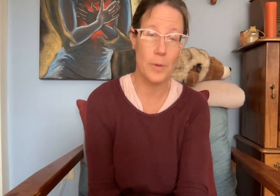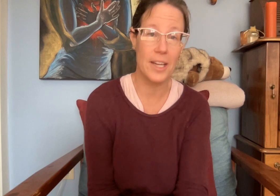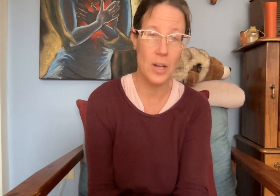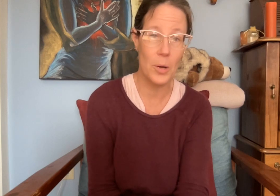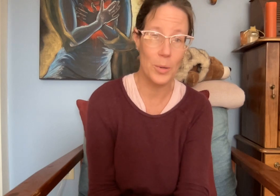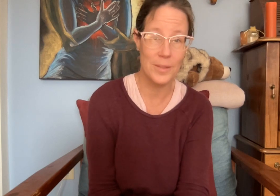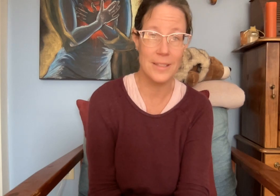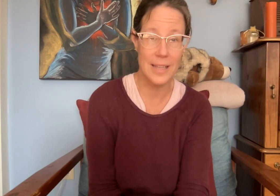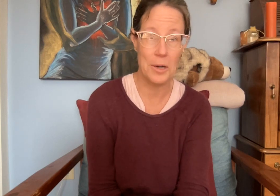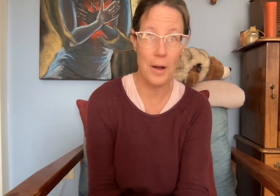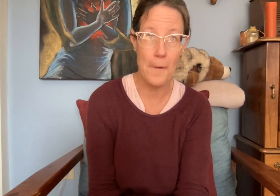it goes," etc.